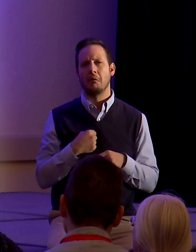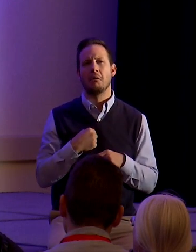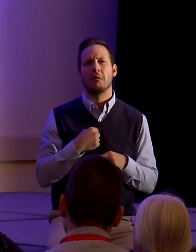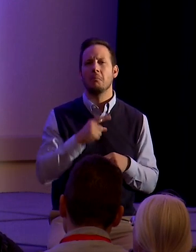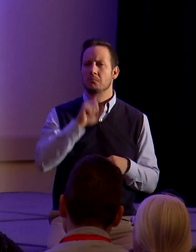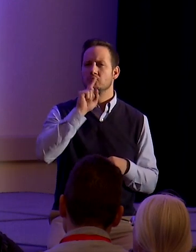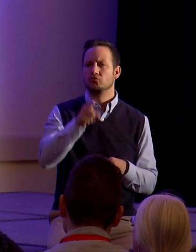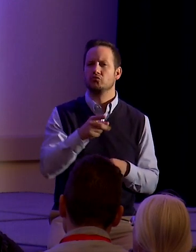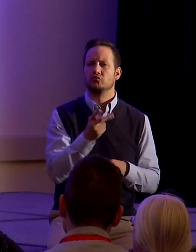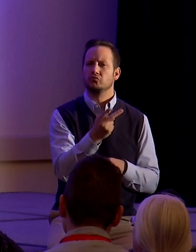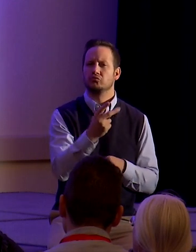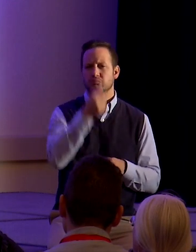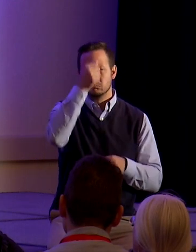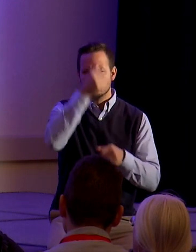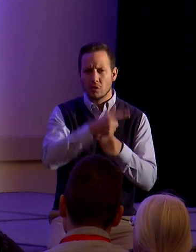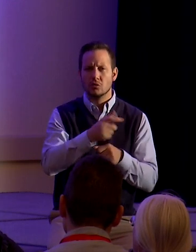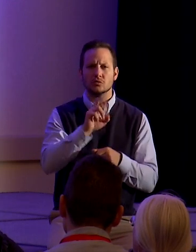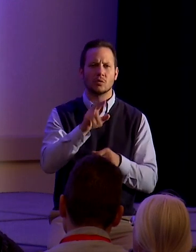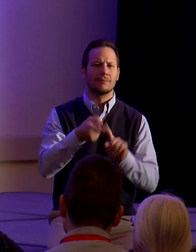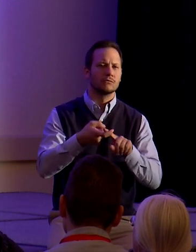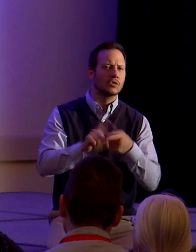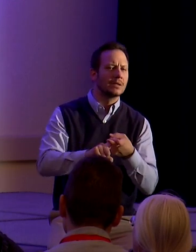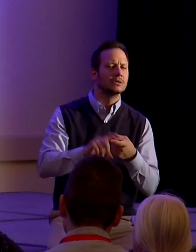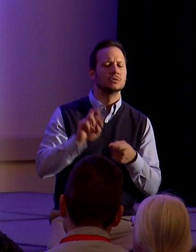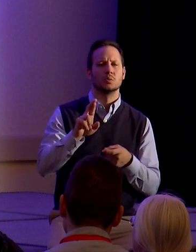they were brothers or friends or something.